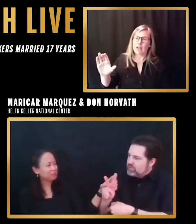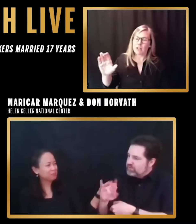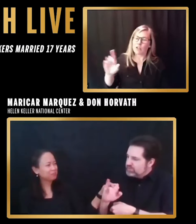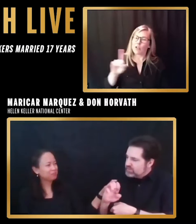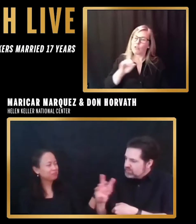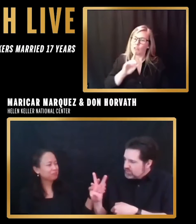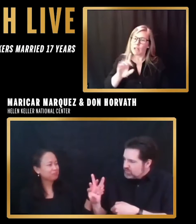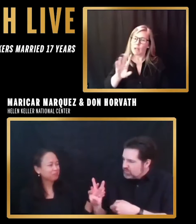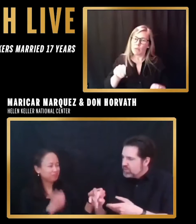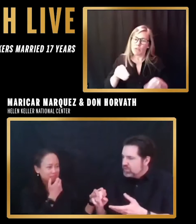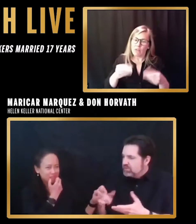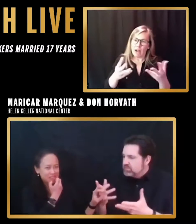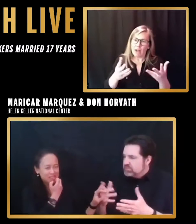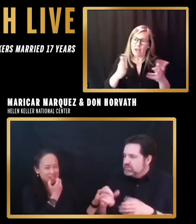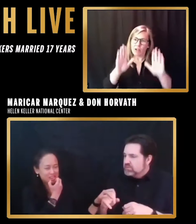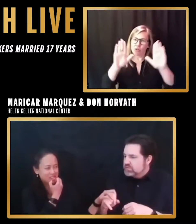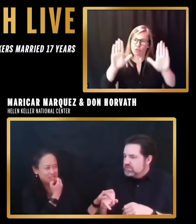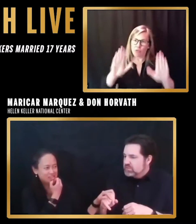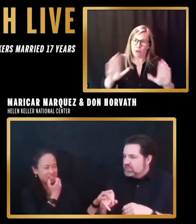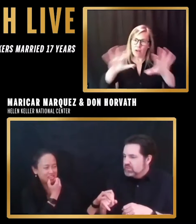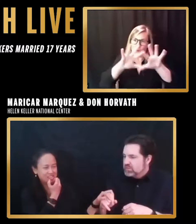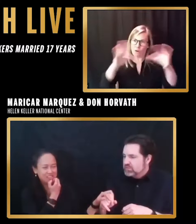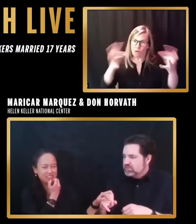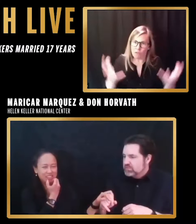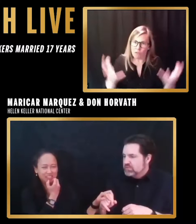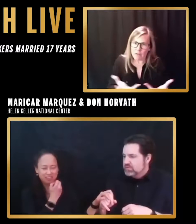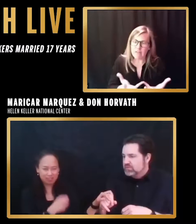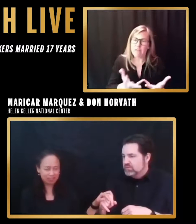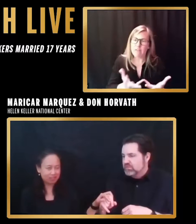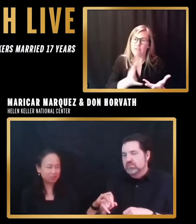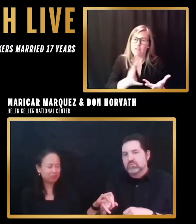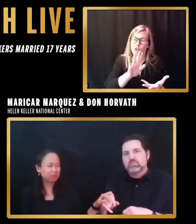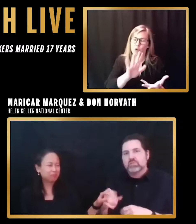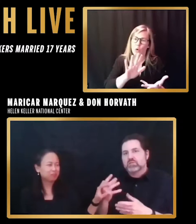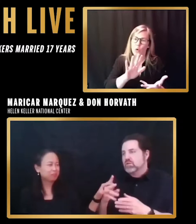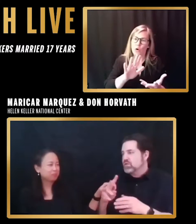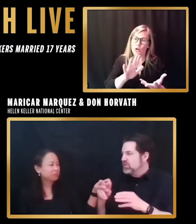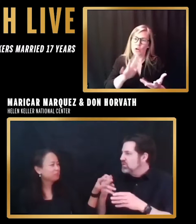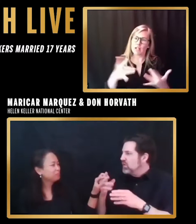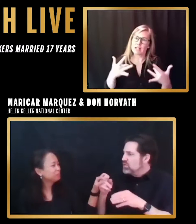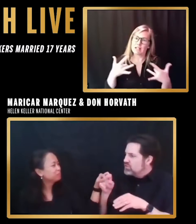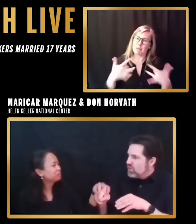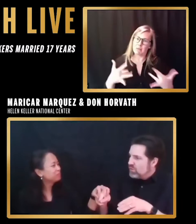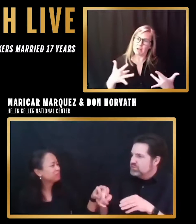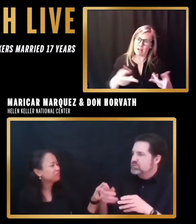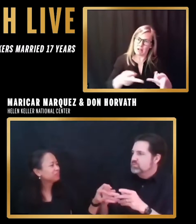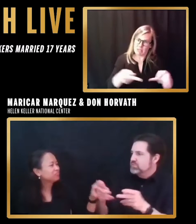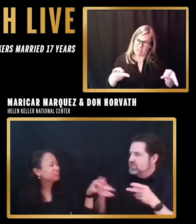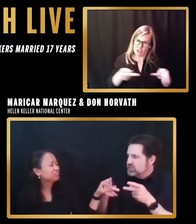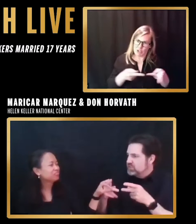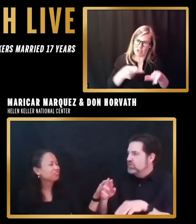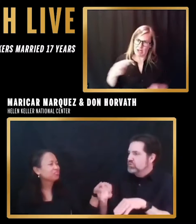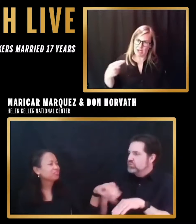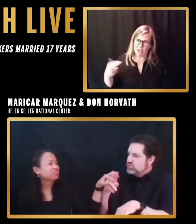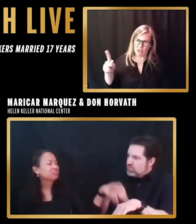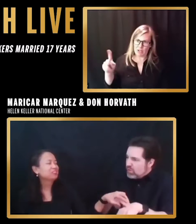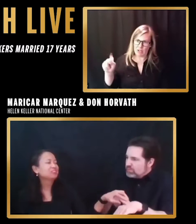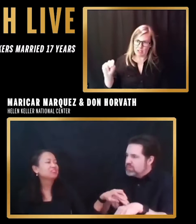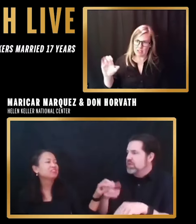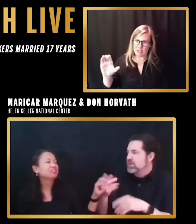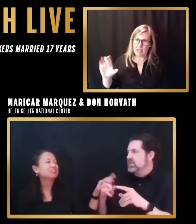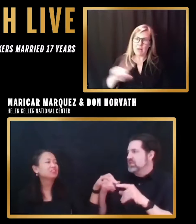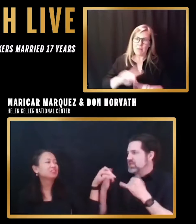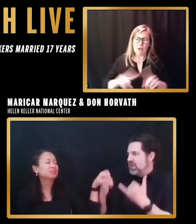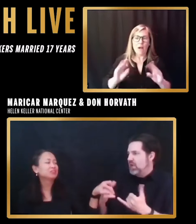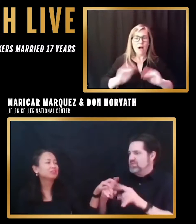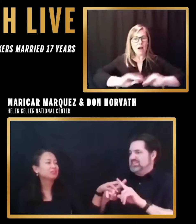what those positions are normally, but obviously things are different now because of COVID,